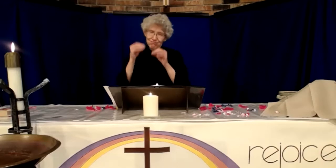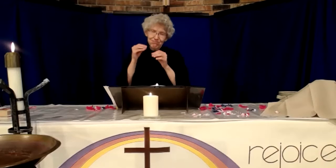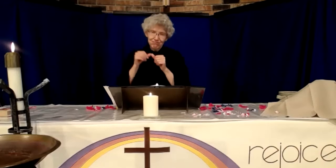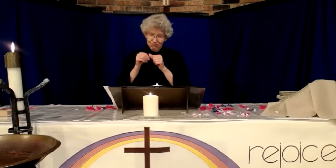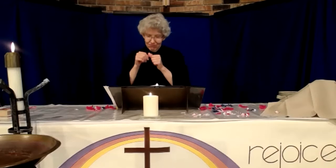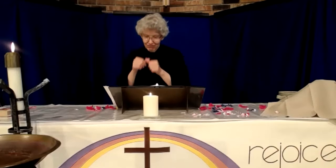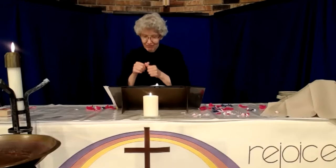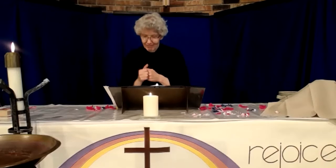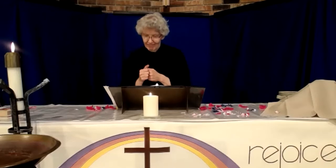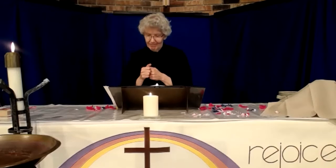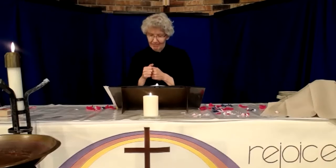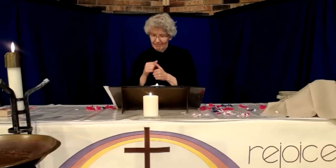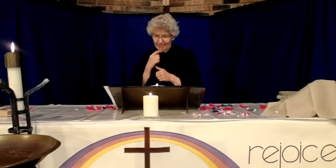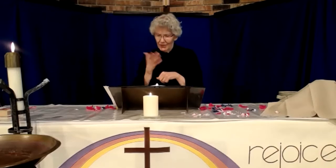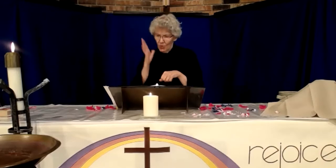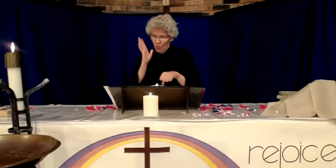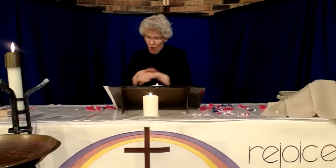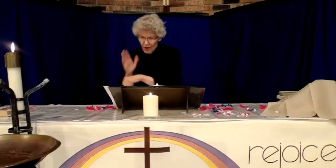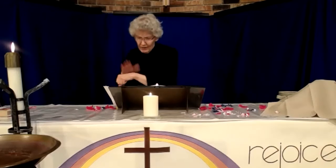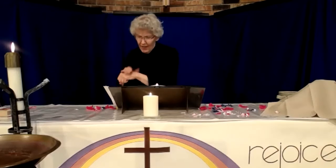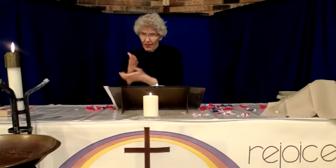Peter told them many other things as well.